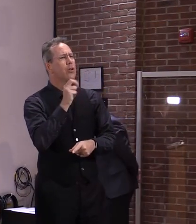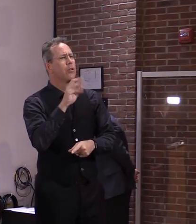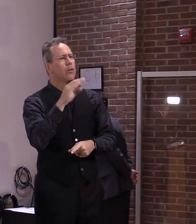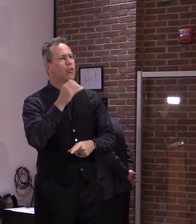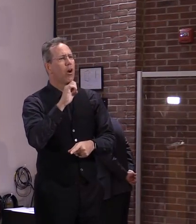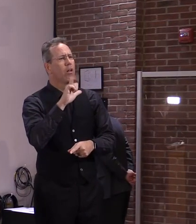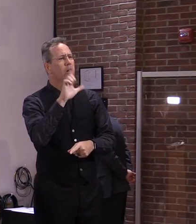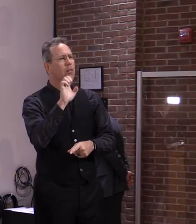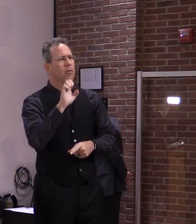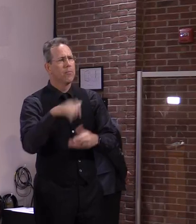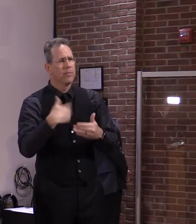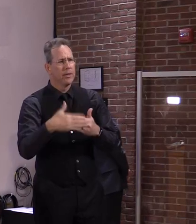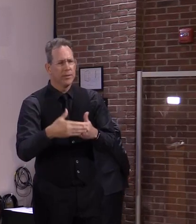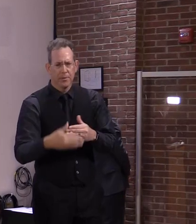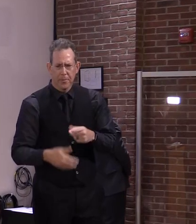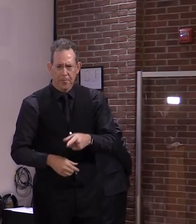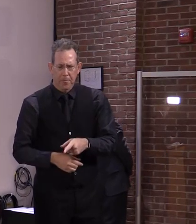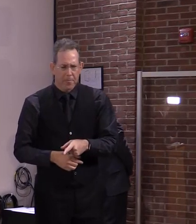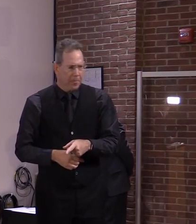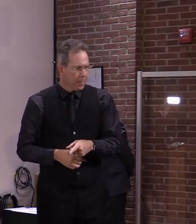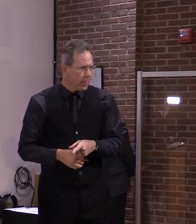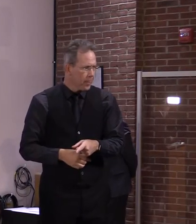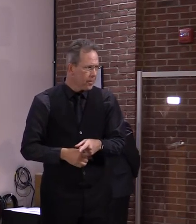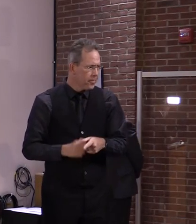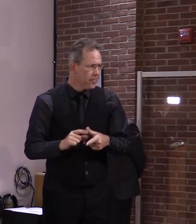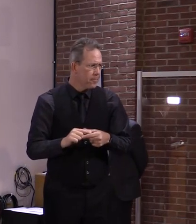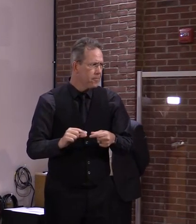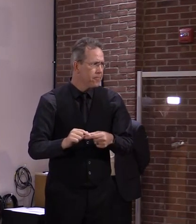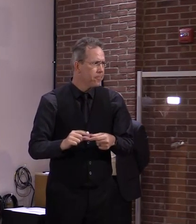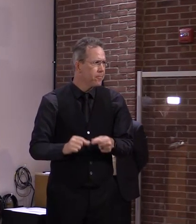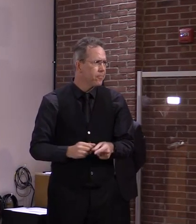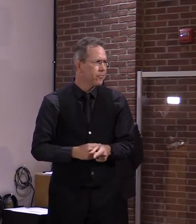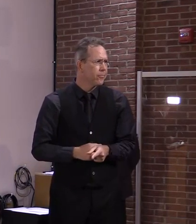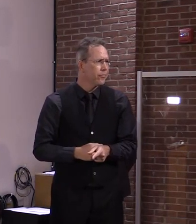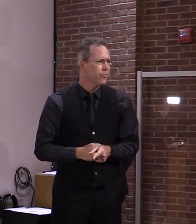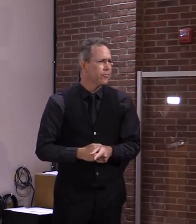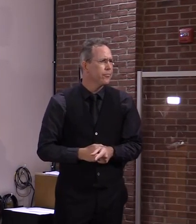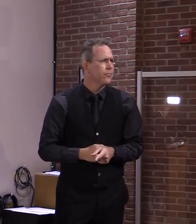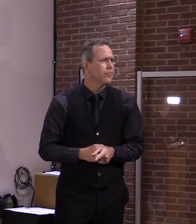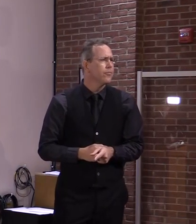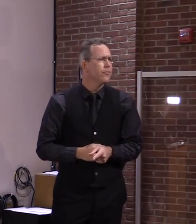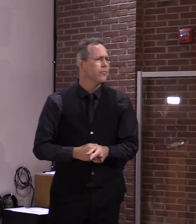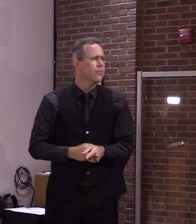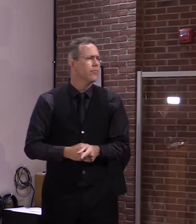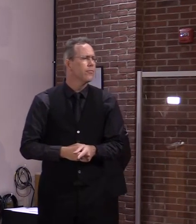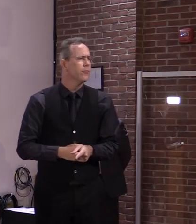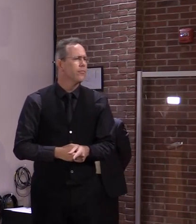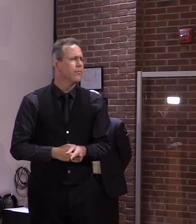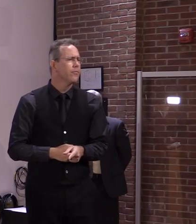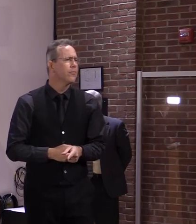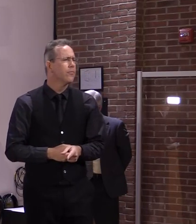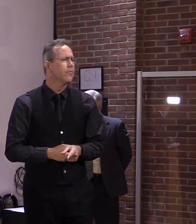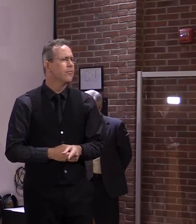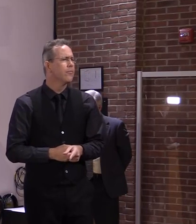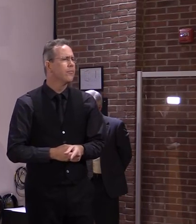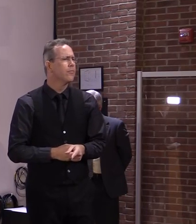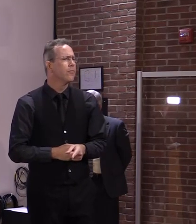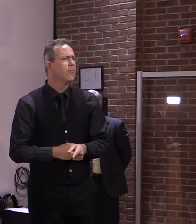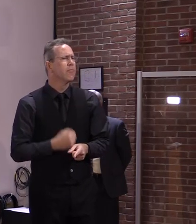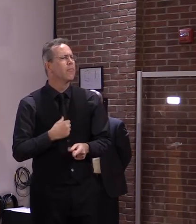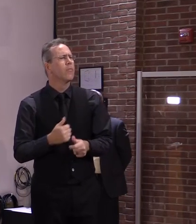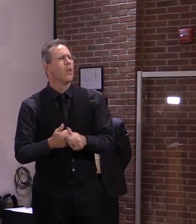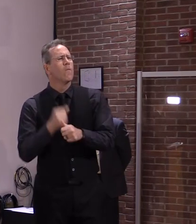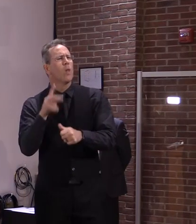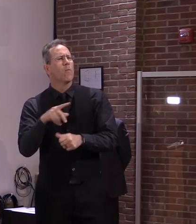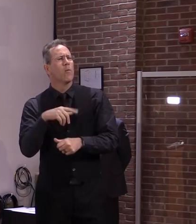Thank you. This is a follow-on from the previous question